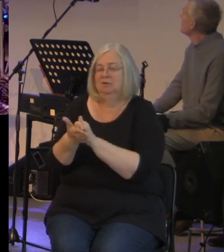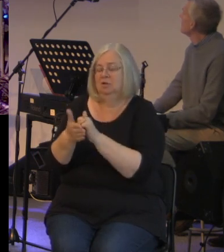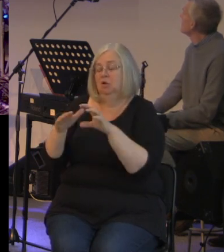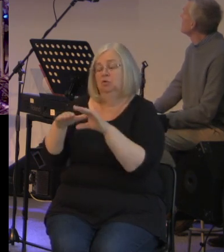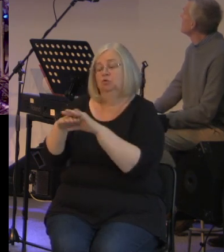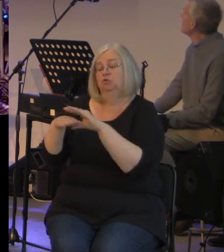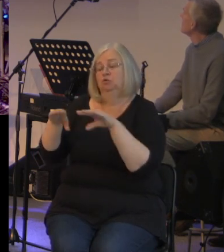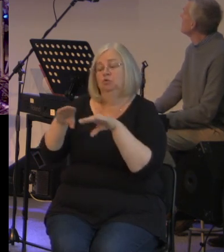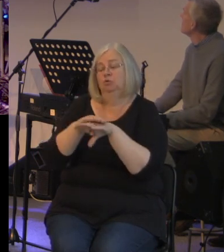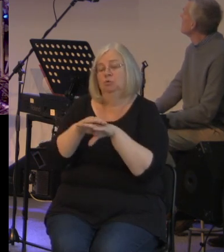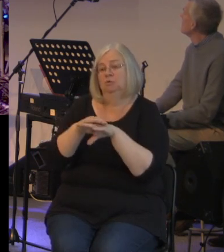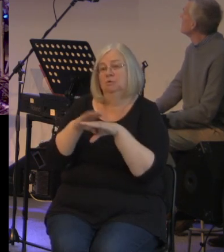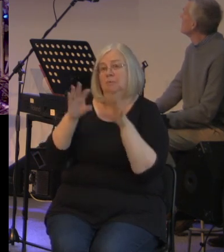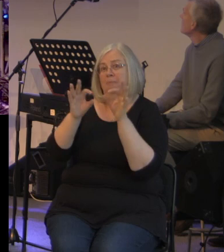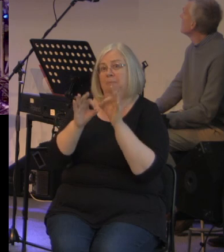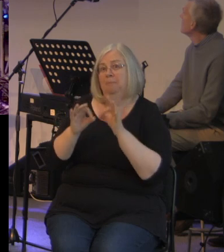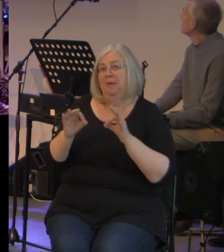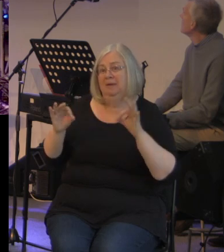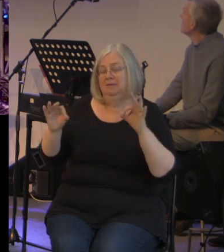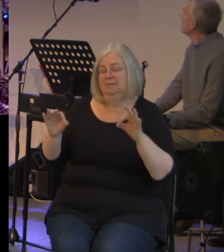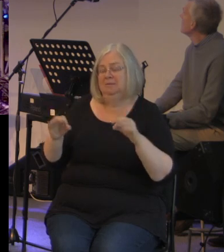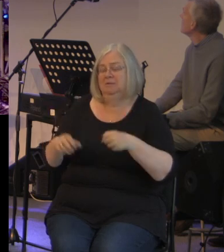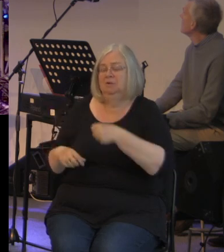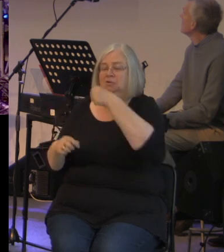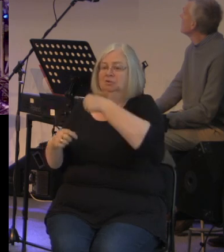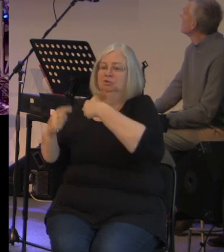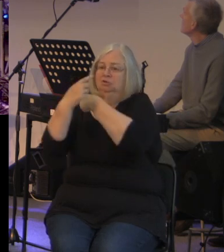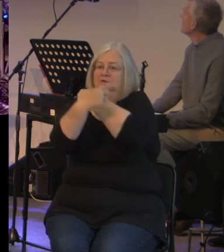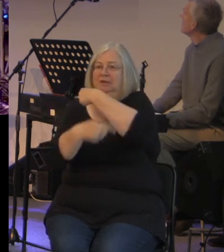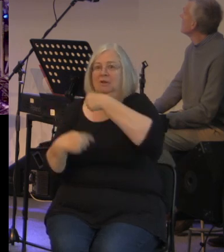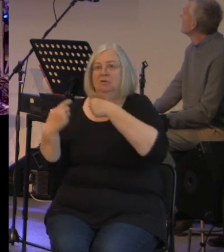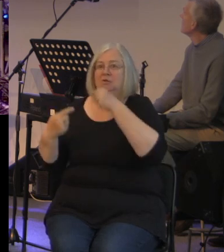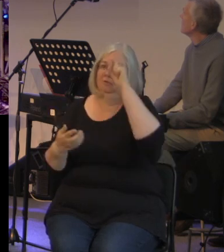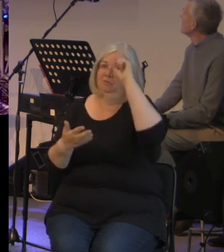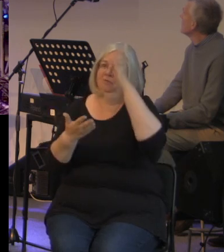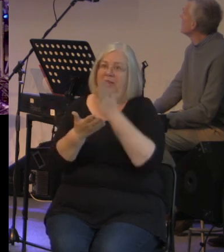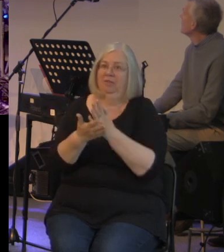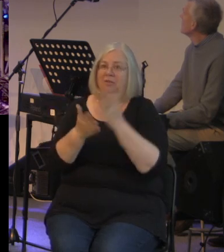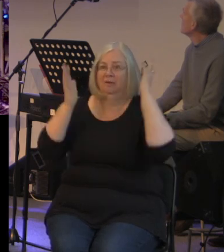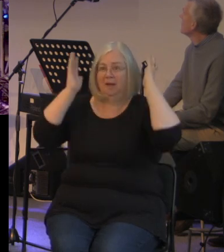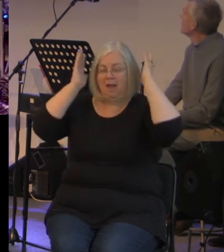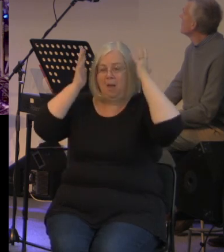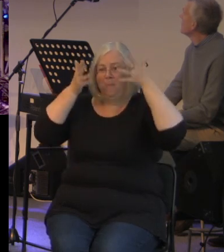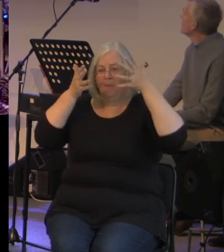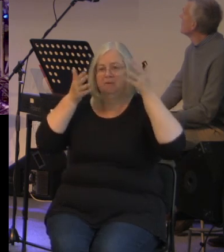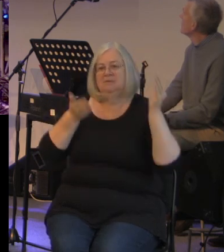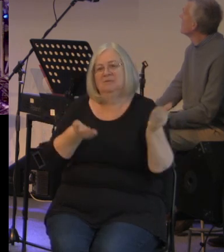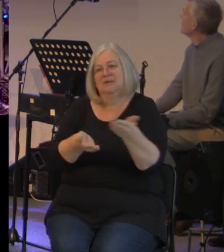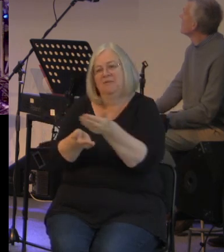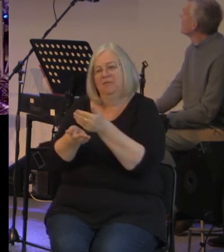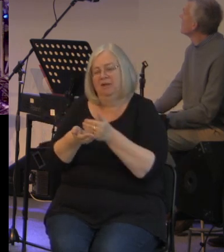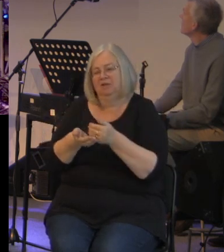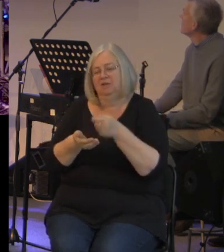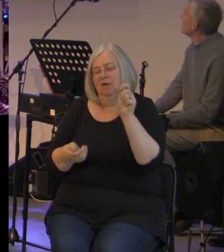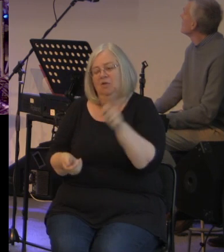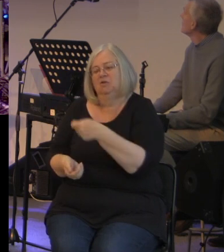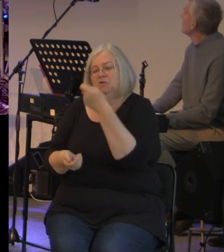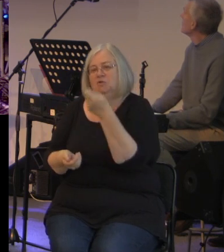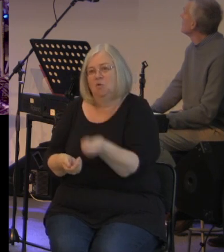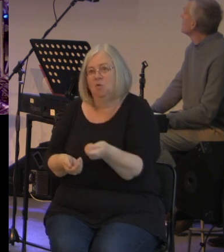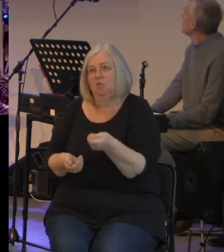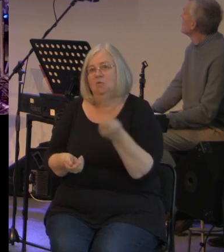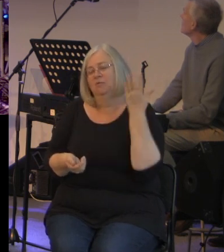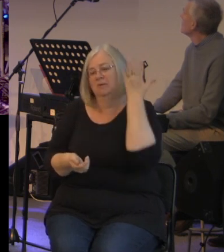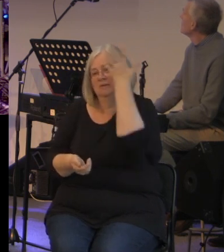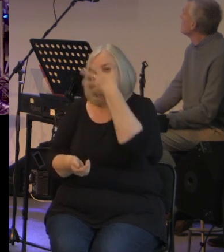of salvation, and the sword of the Spirit. And God has promised to fight